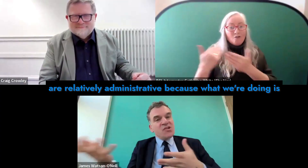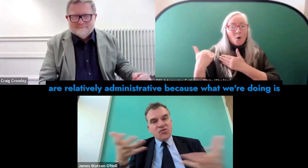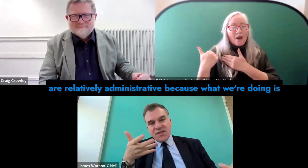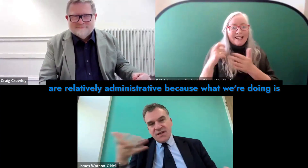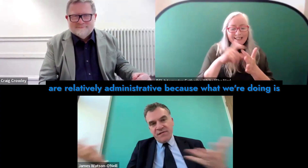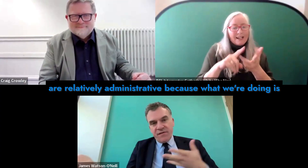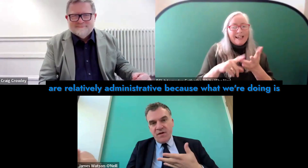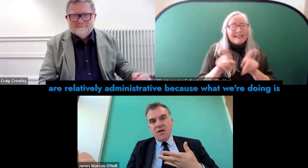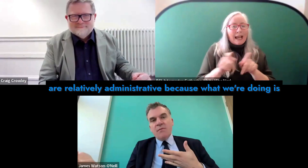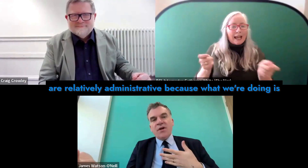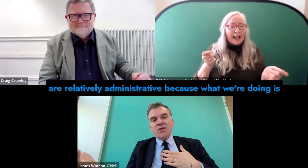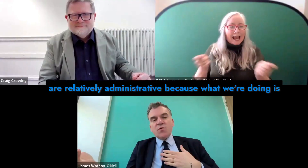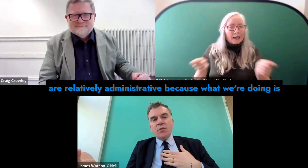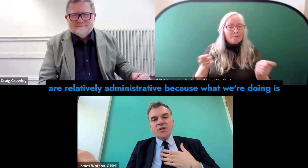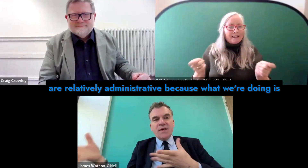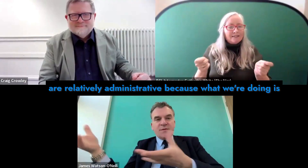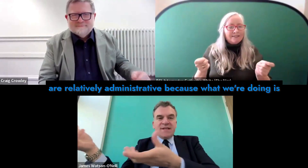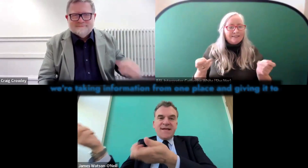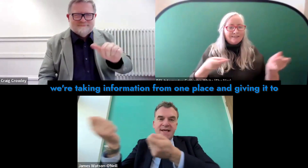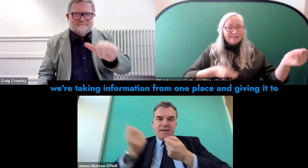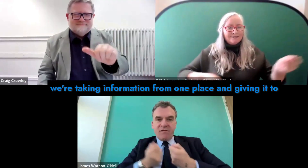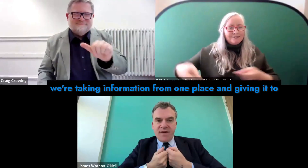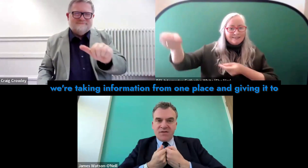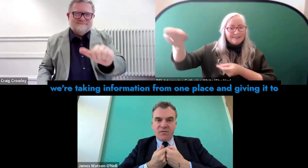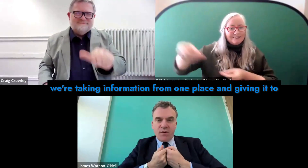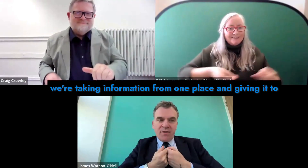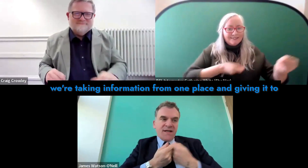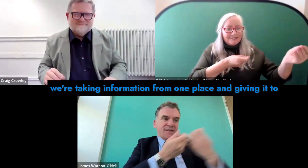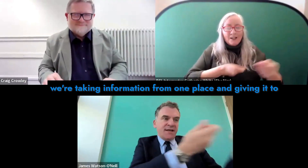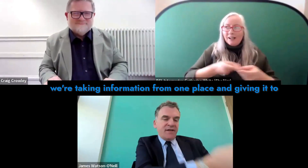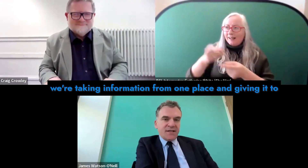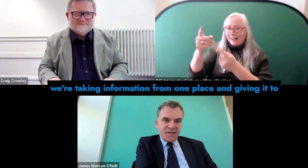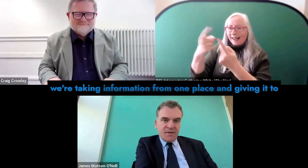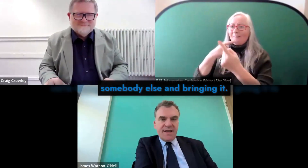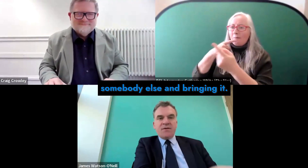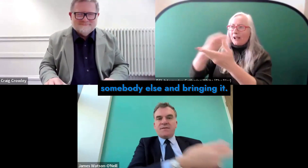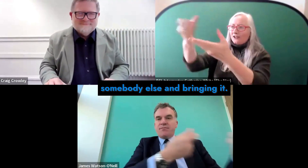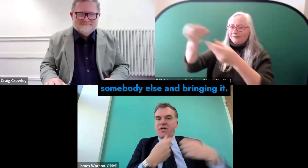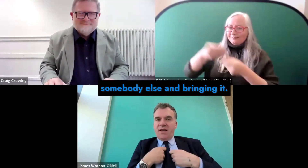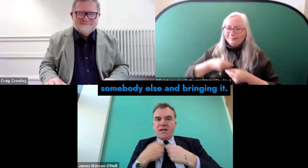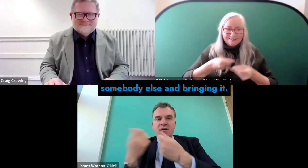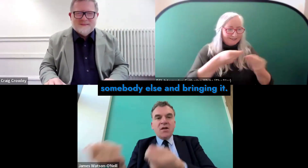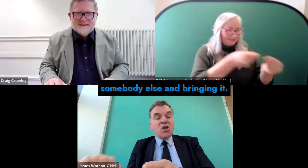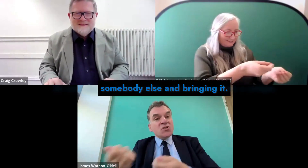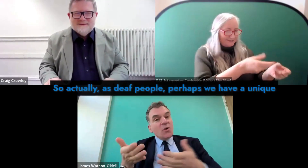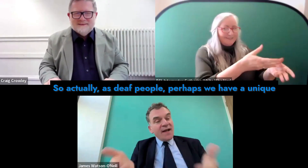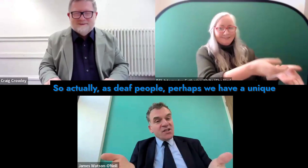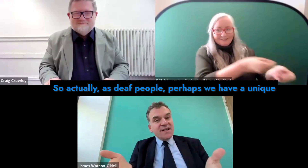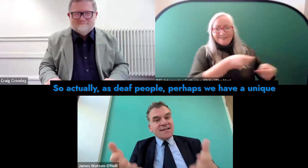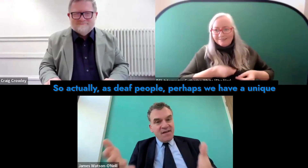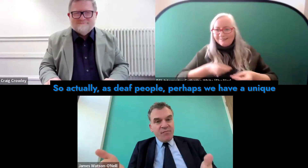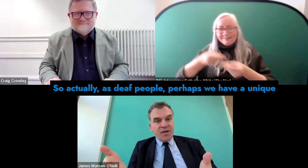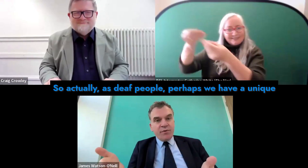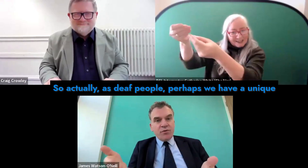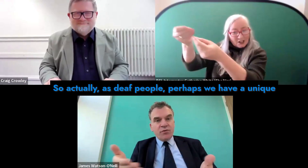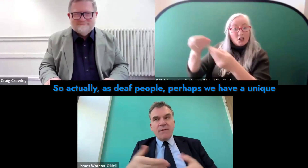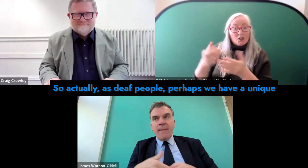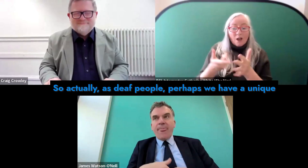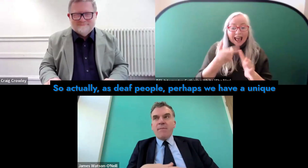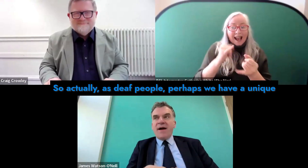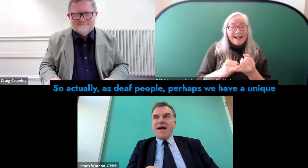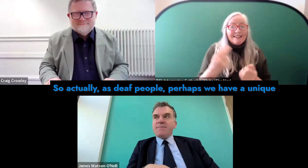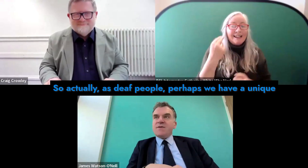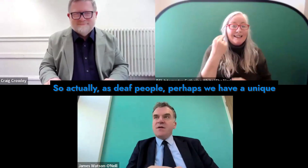relatively administrative, because what we're doing is we're taking information from one place and giving it to somebody else and bringing it in. So actually, as deaf